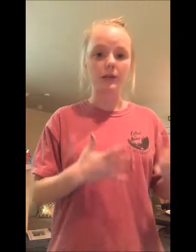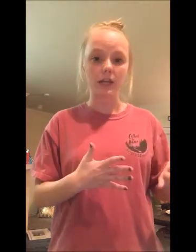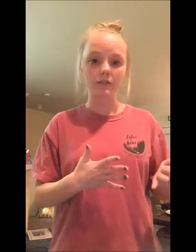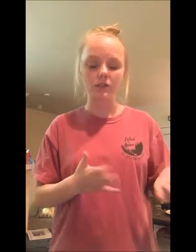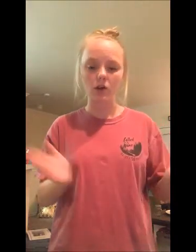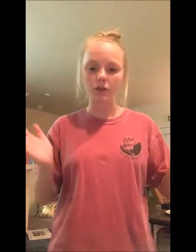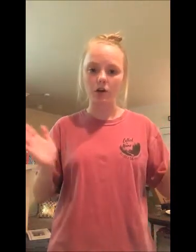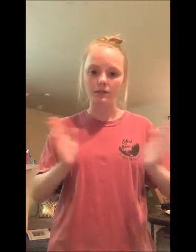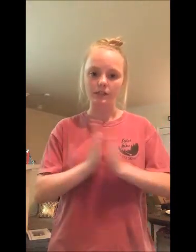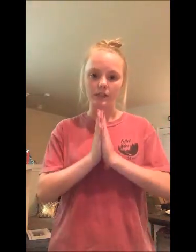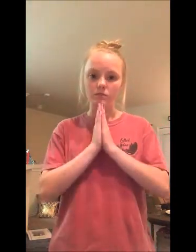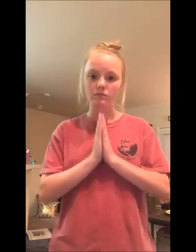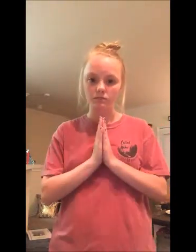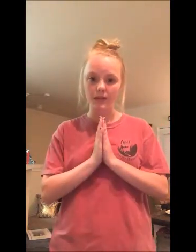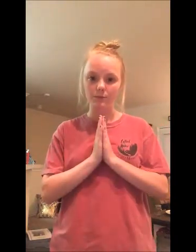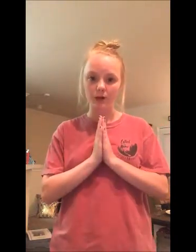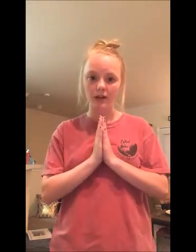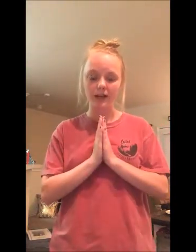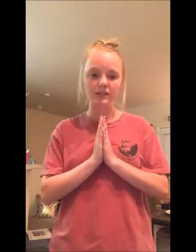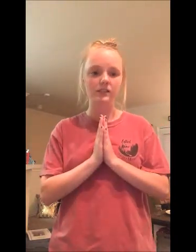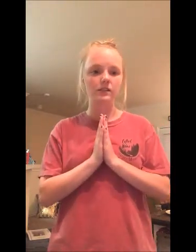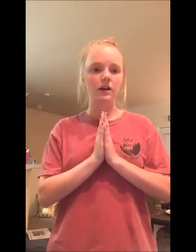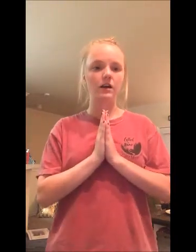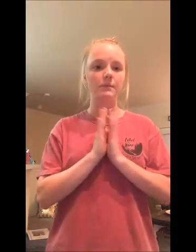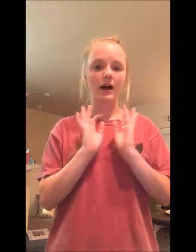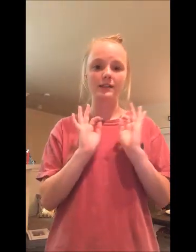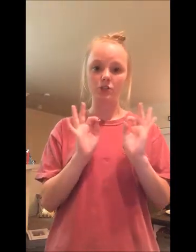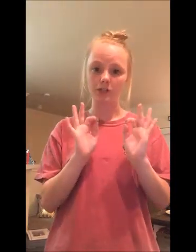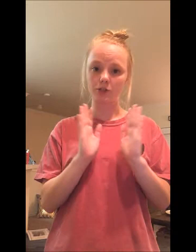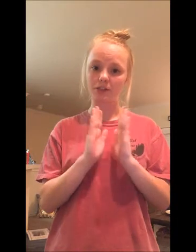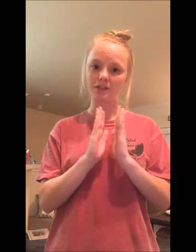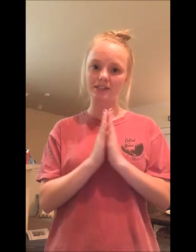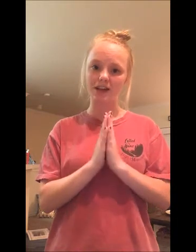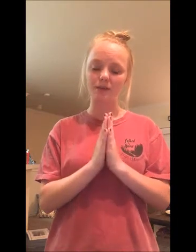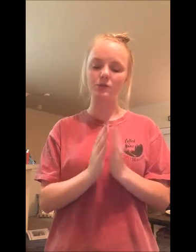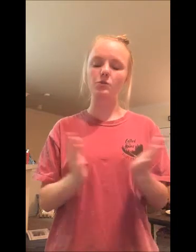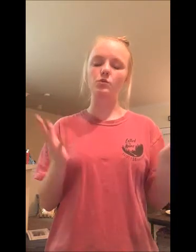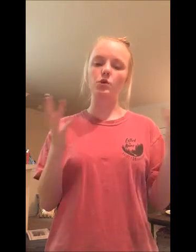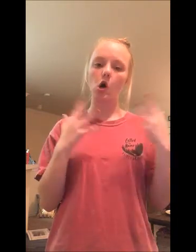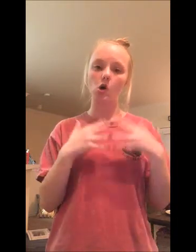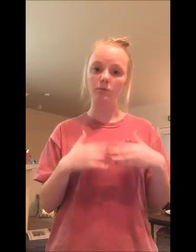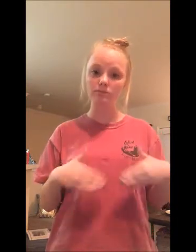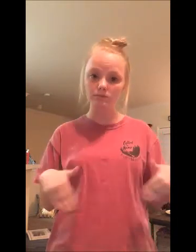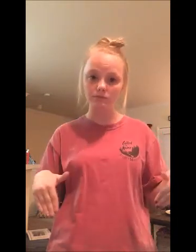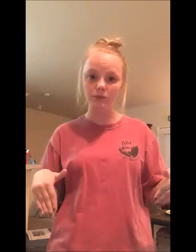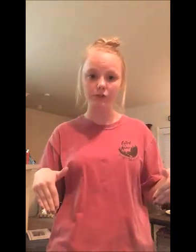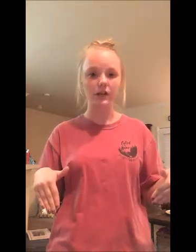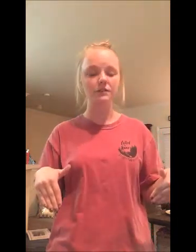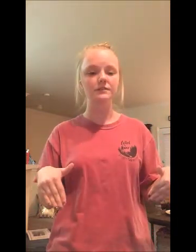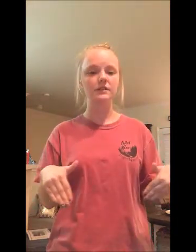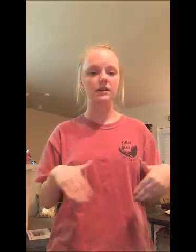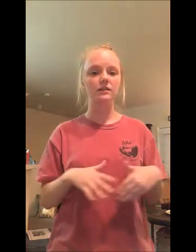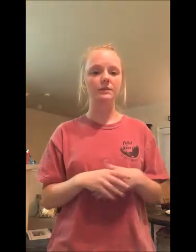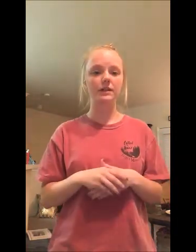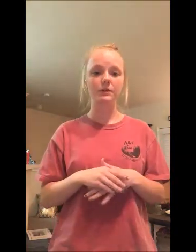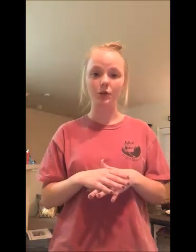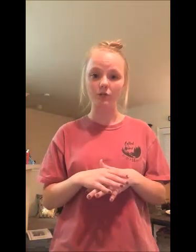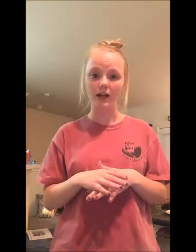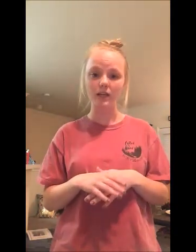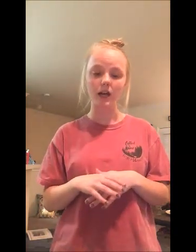beginning of the song, you're obviously in prayer hands. I suggest using this time to calm yourself. It can be nerve-wracking. I